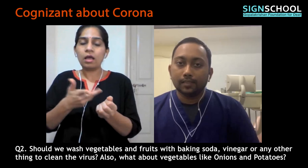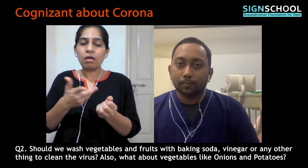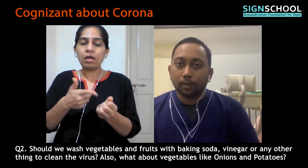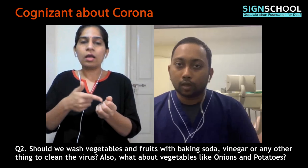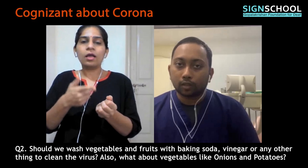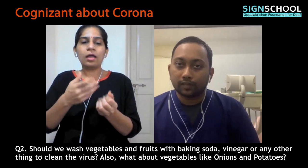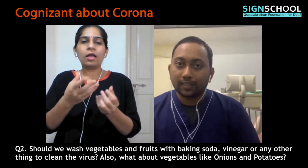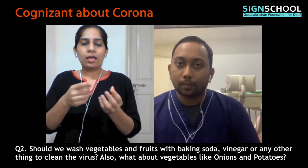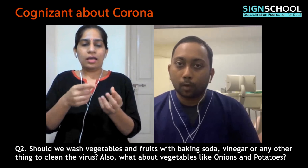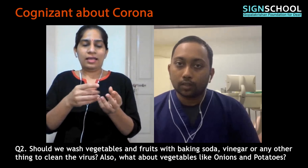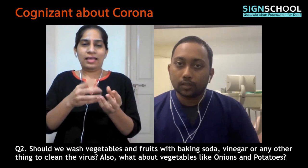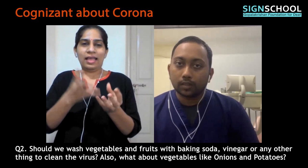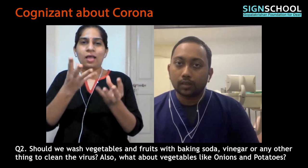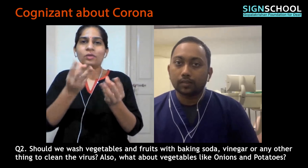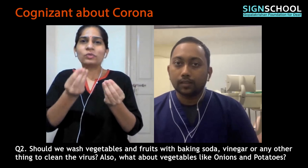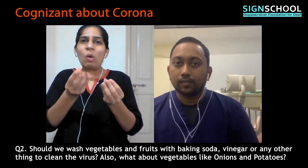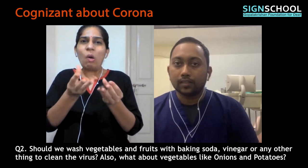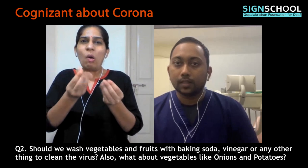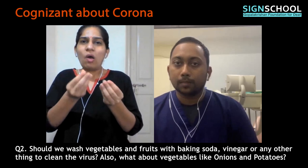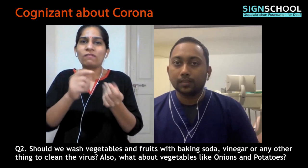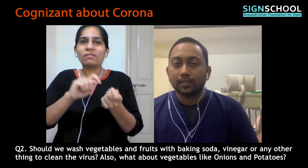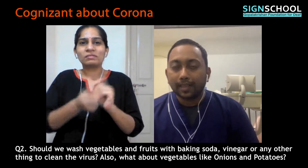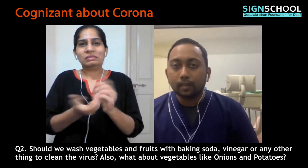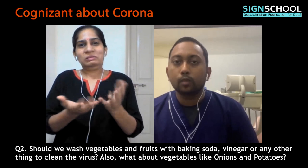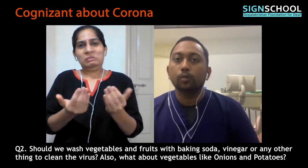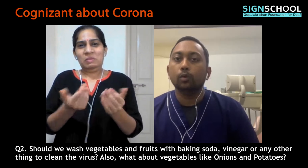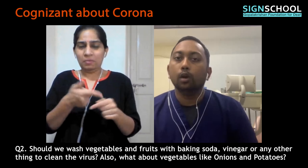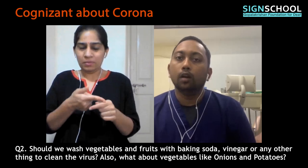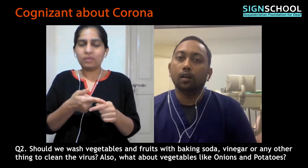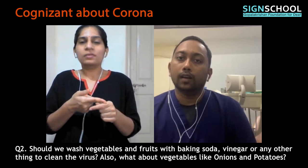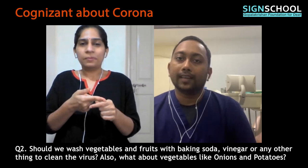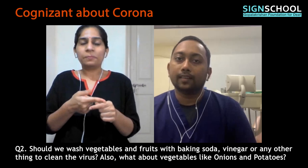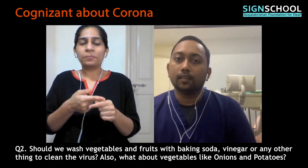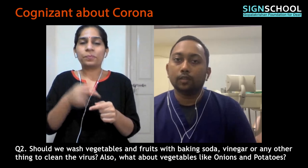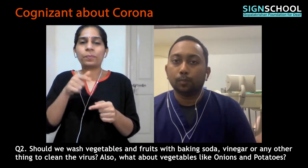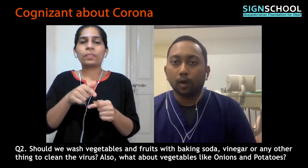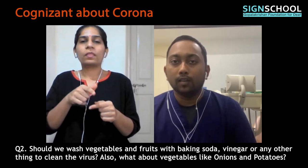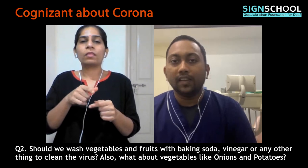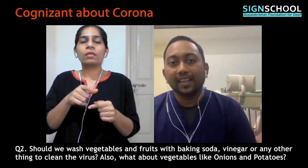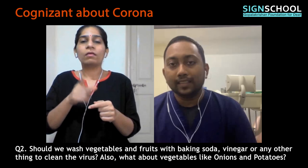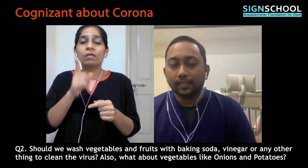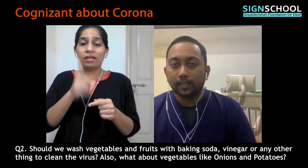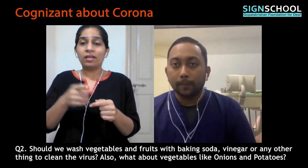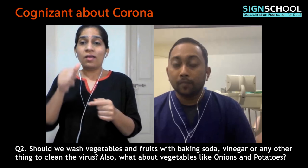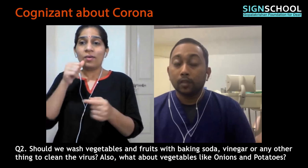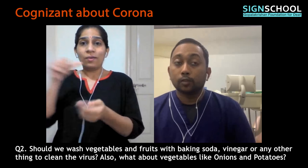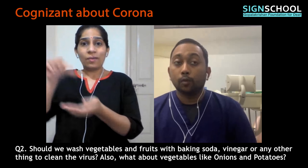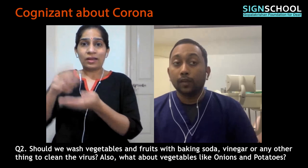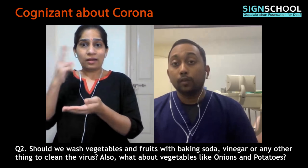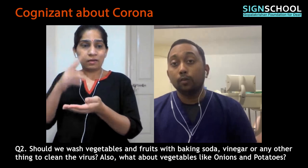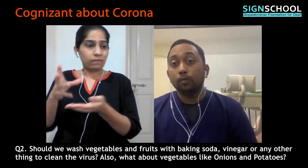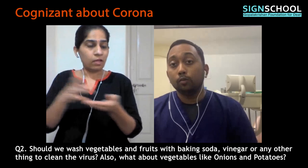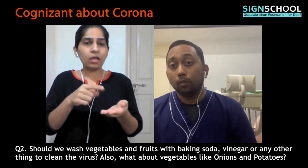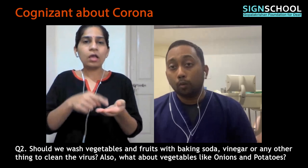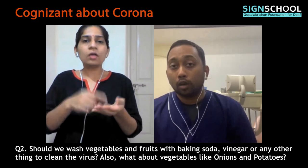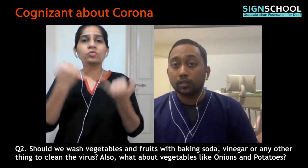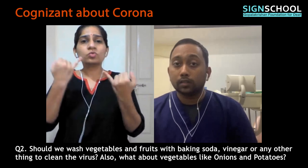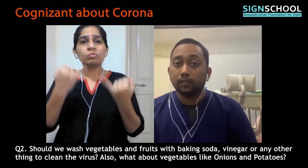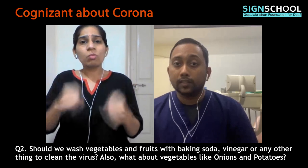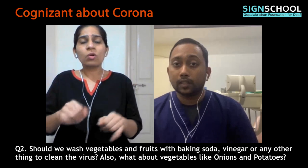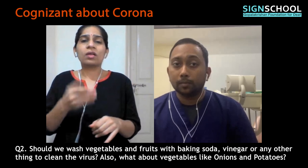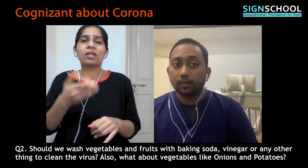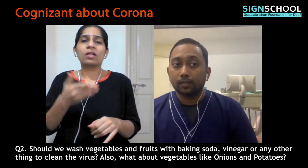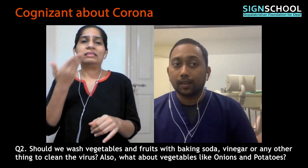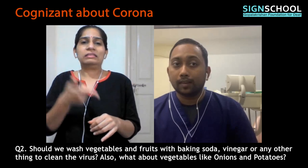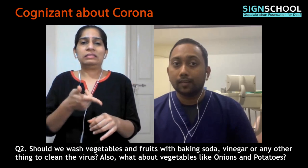is because of these moisture, these vegetables tend to get spoiled very easily. So when you wash